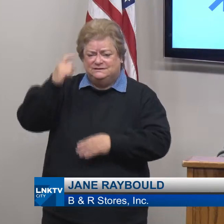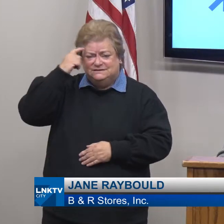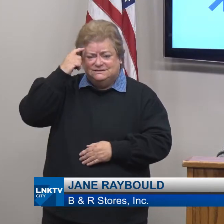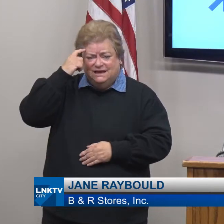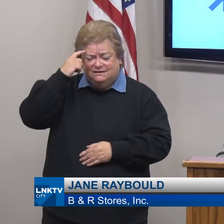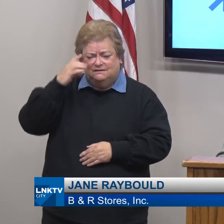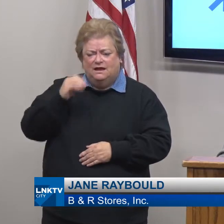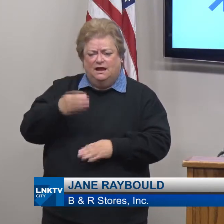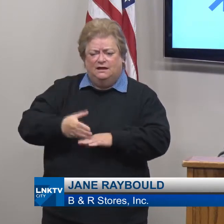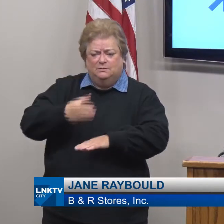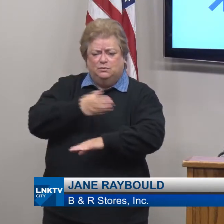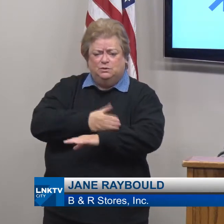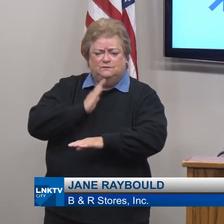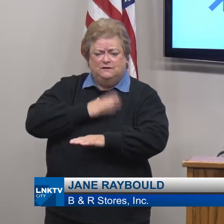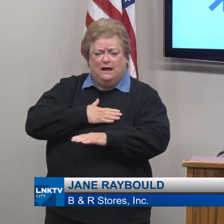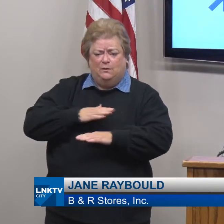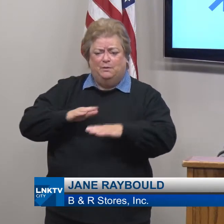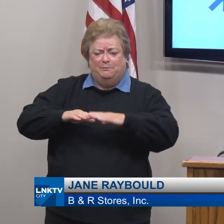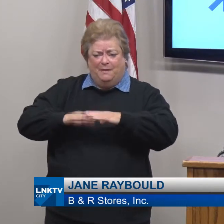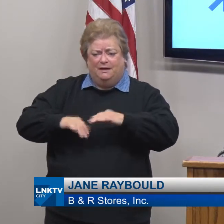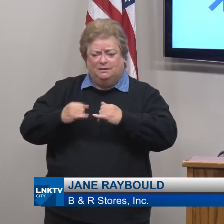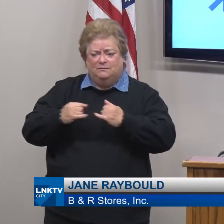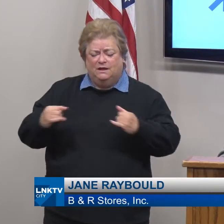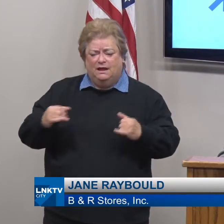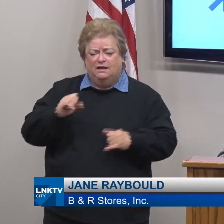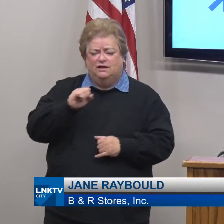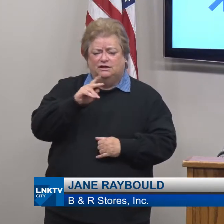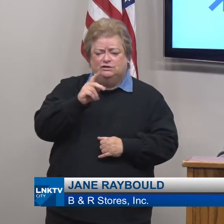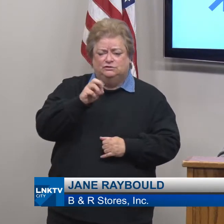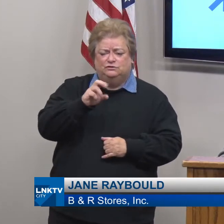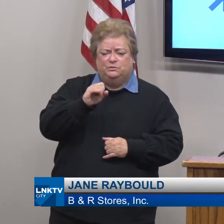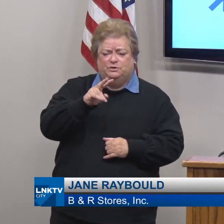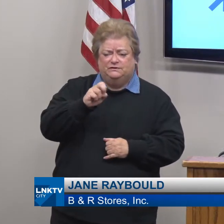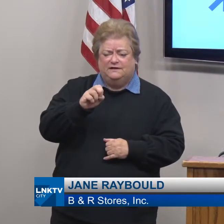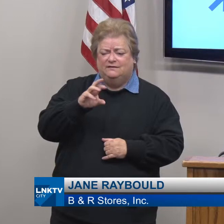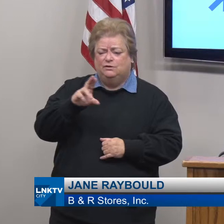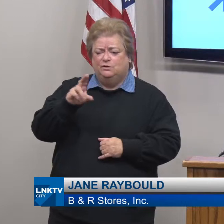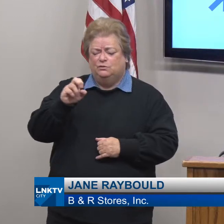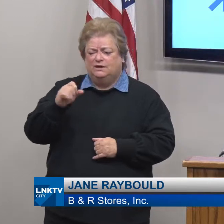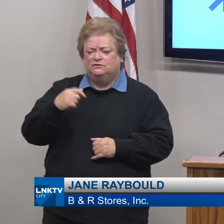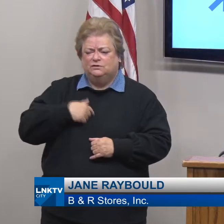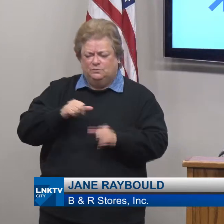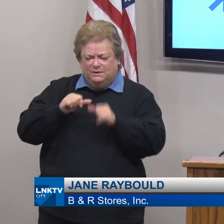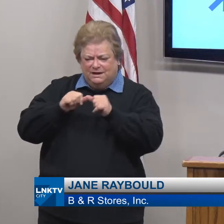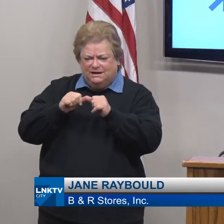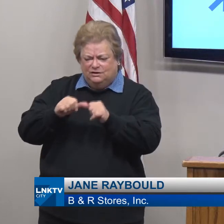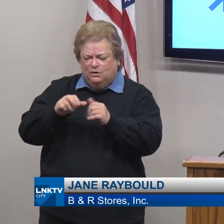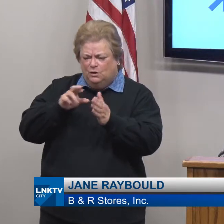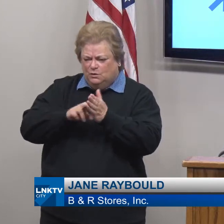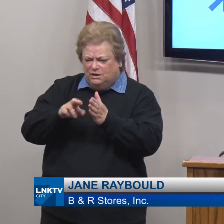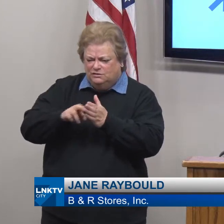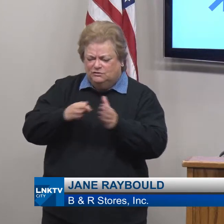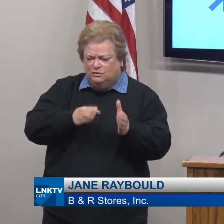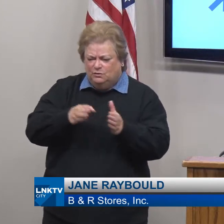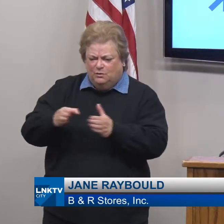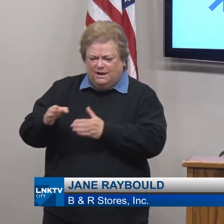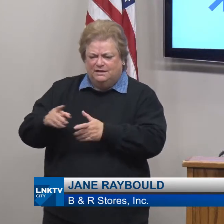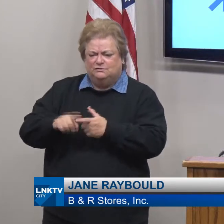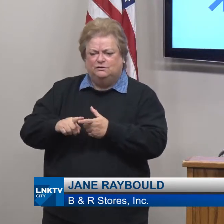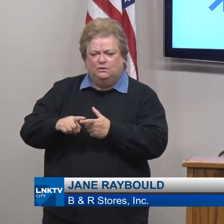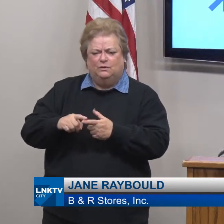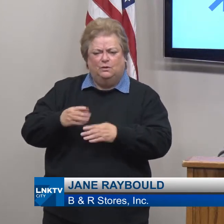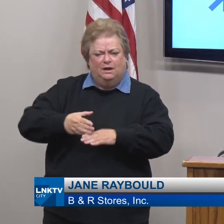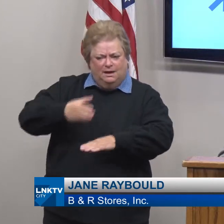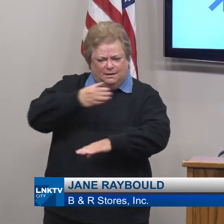also improves our bottom line. At Super Saver and Russ's, we continuously research ways to be better stewards of